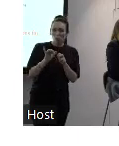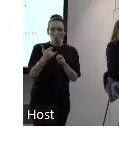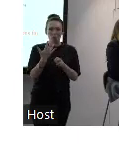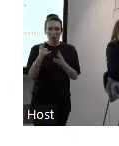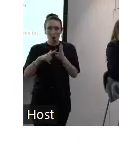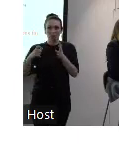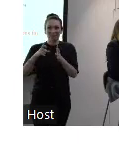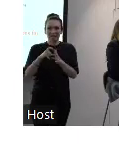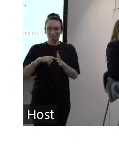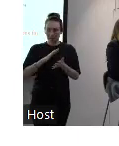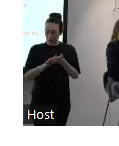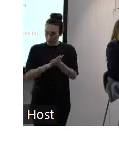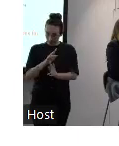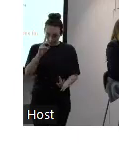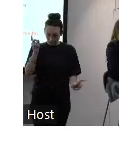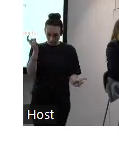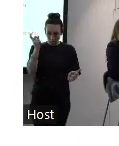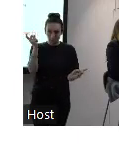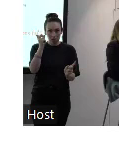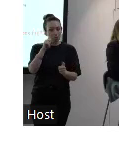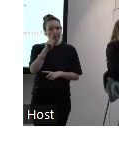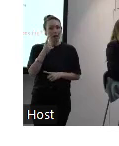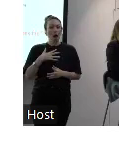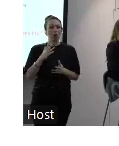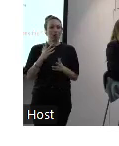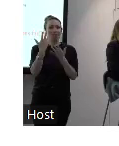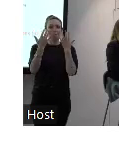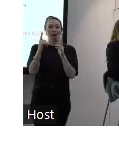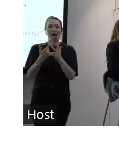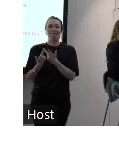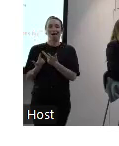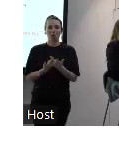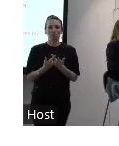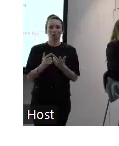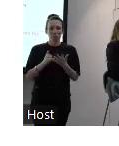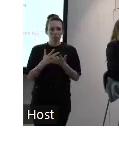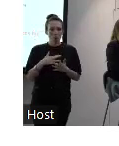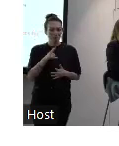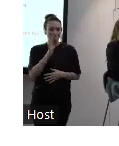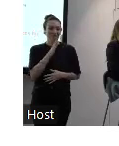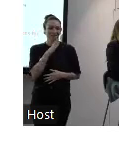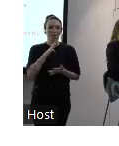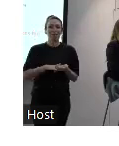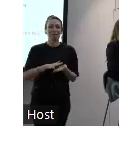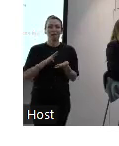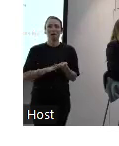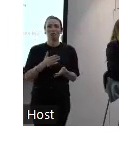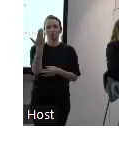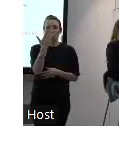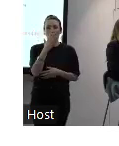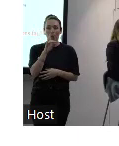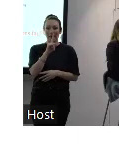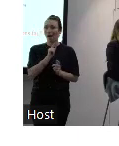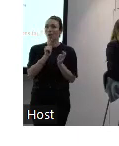These are not children who have anxiety, which can be managed. These are children who are missing months of school. These are children who